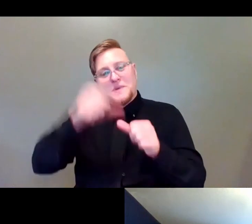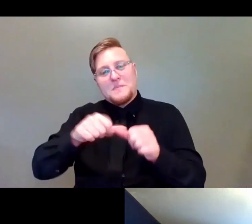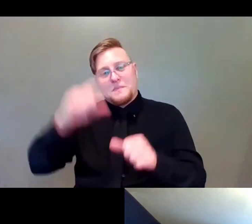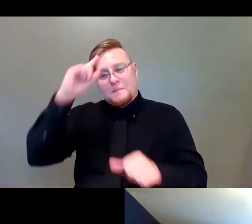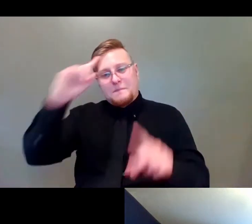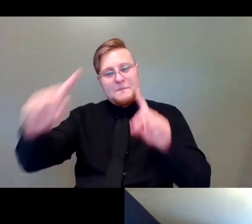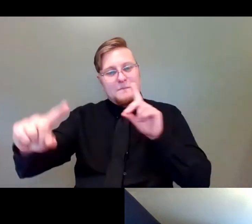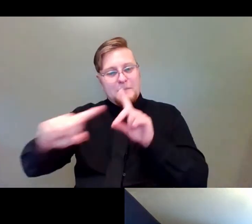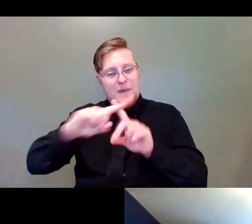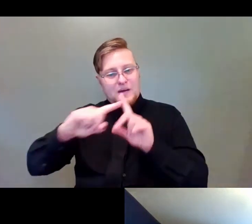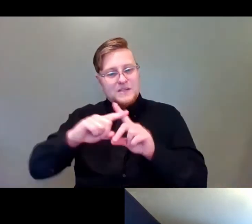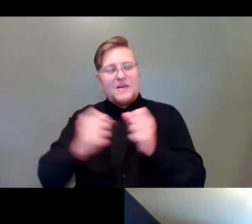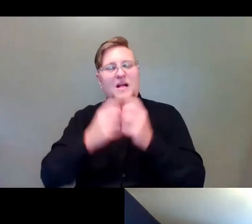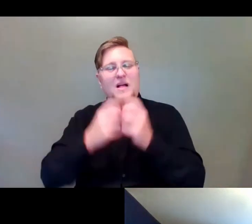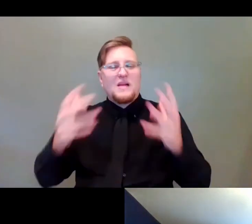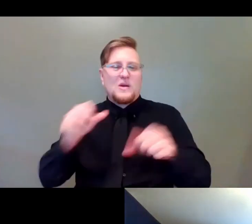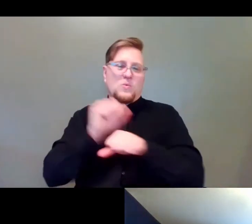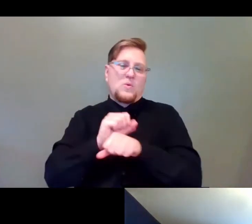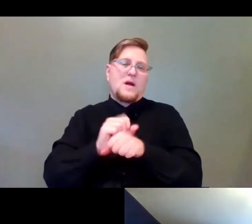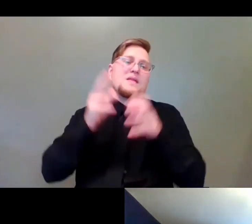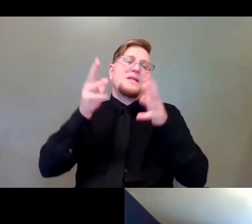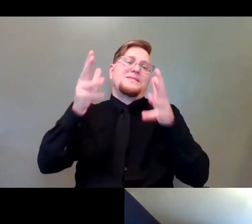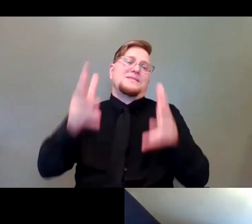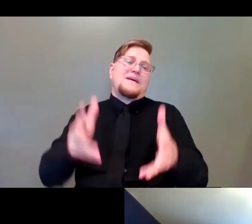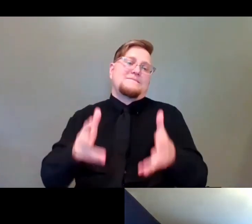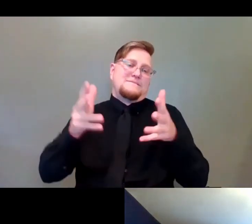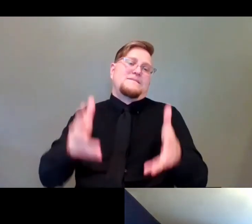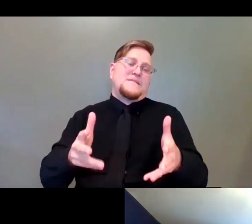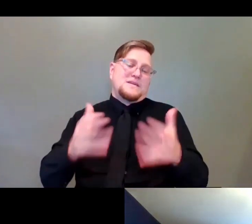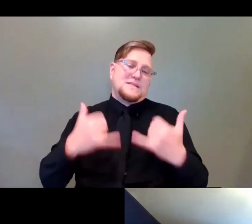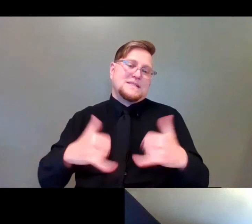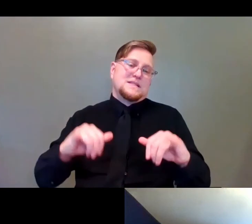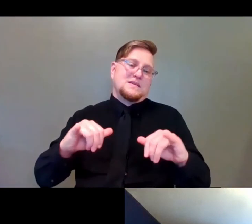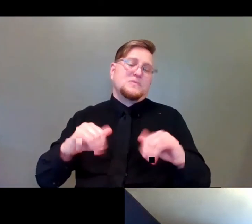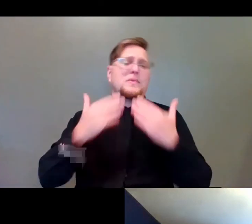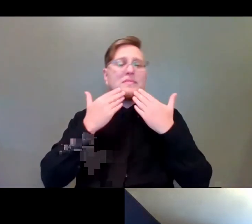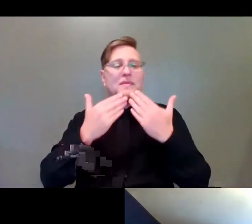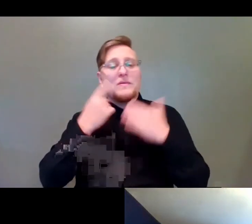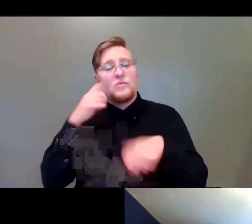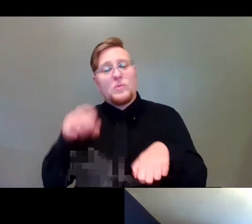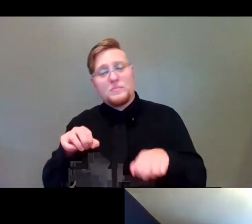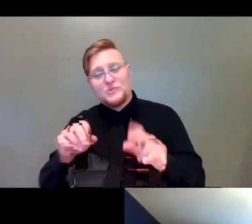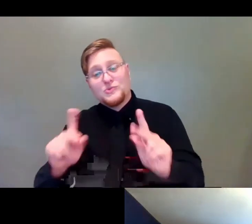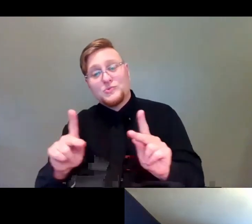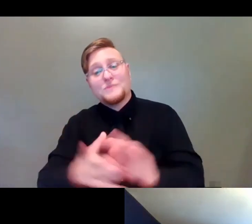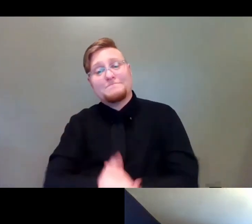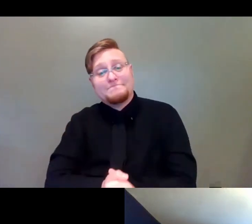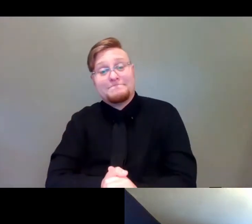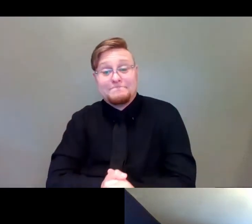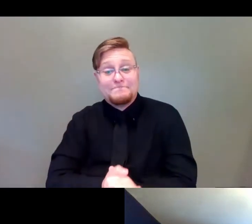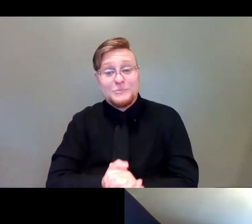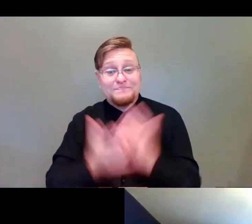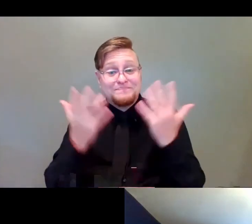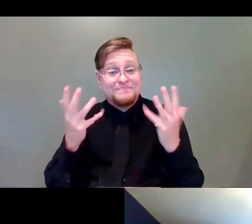because there's a lot more work to be done. And so I just really want to thank you for this opportunity. So that's what I want to say.